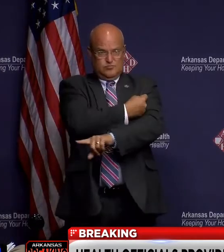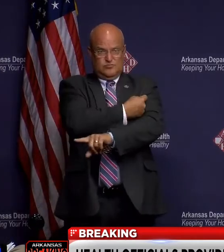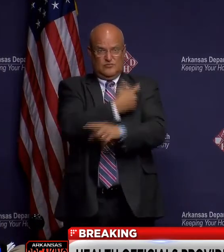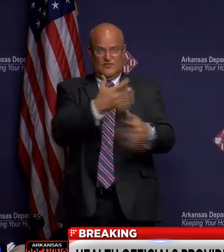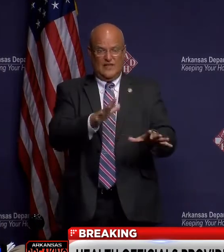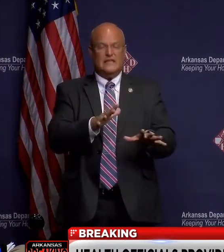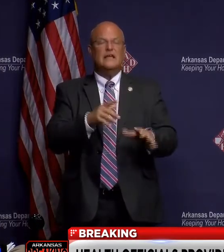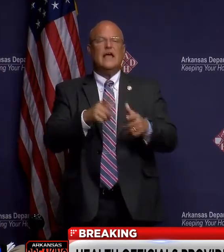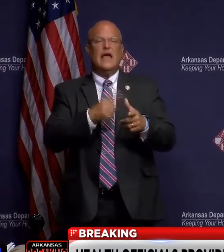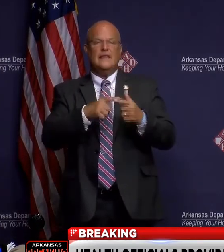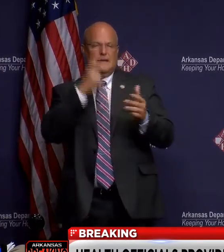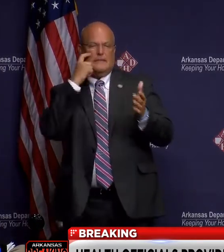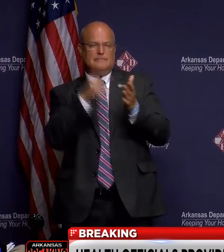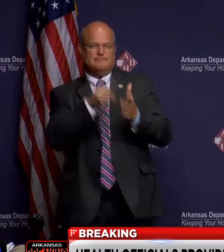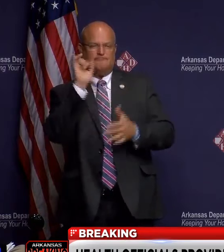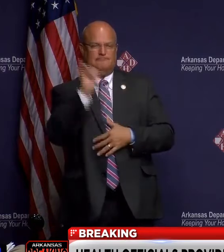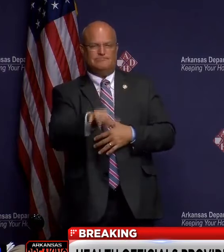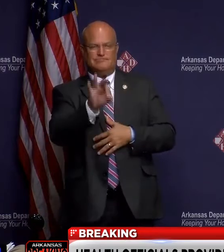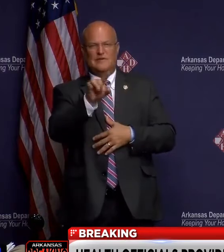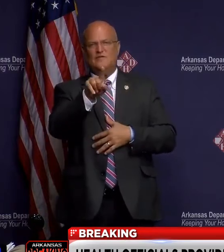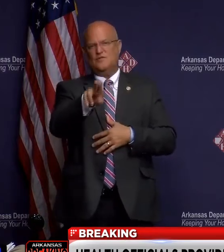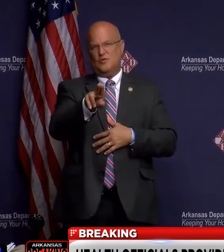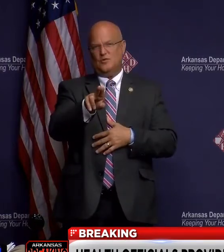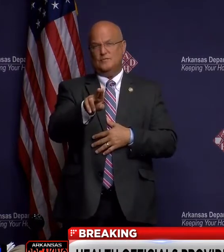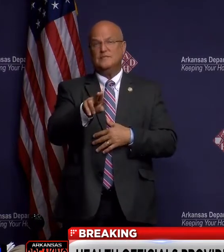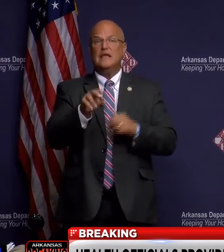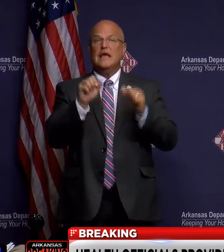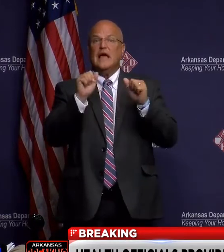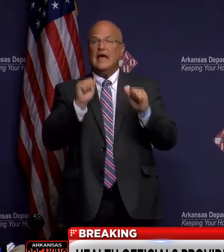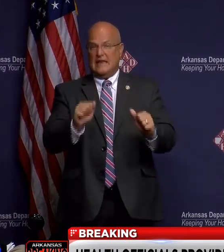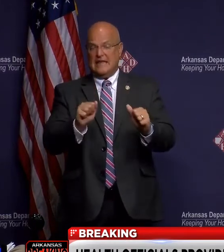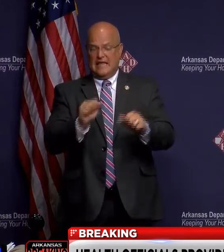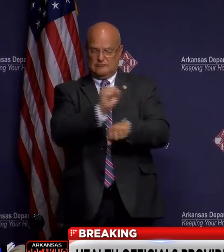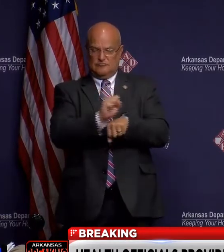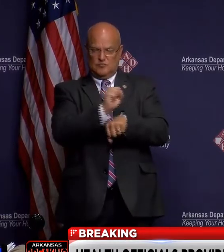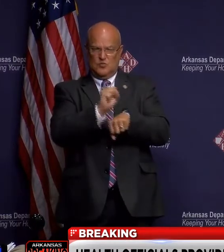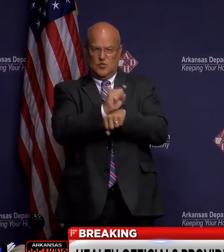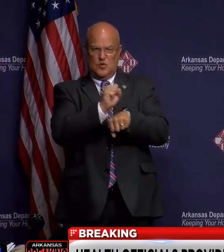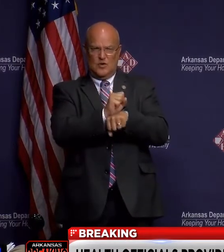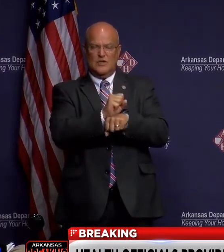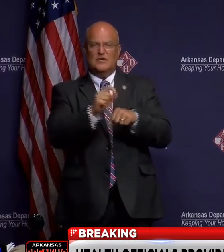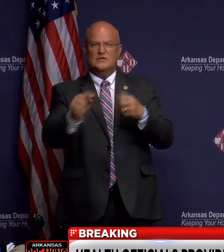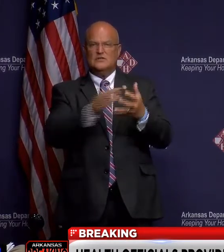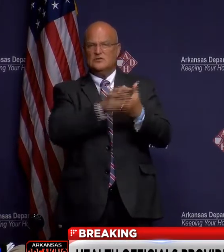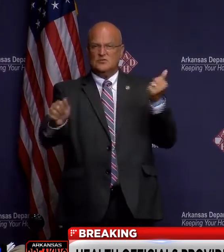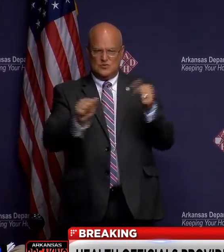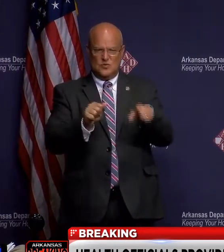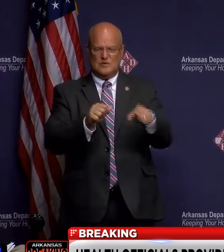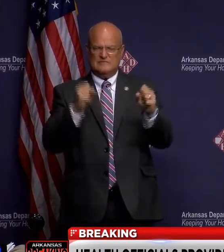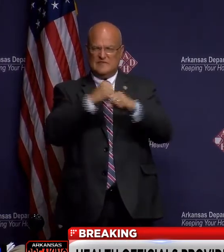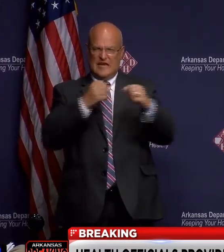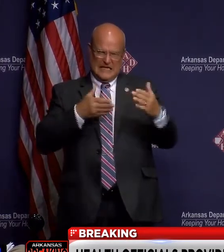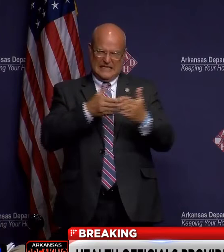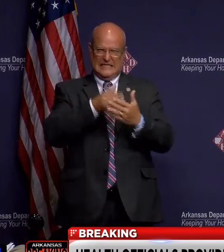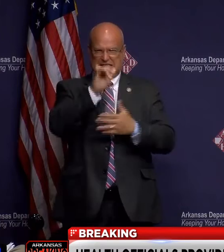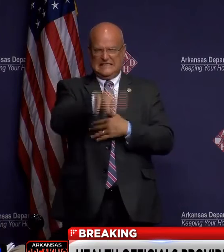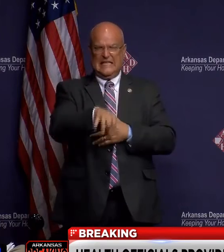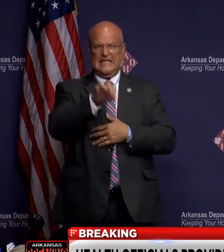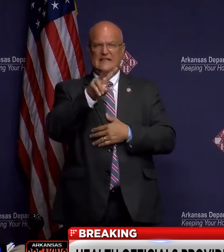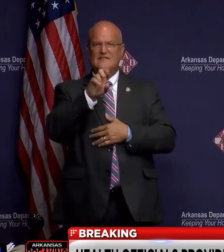to recognize that flu virus. And it can go to work immediately in fighting that